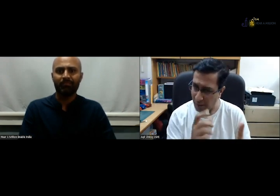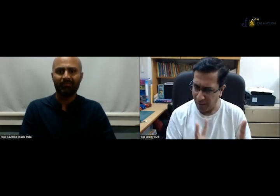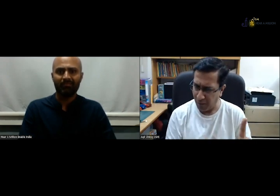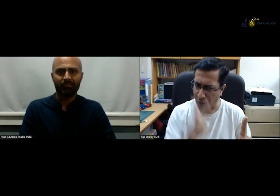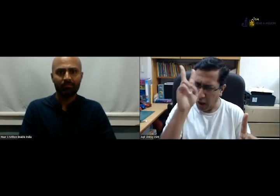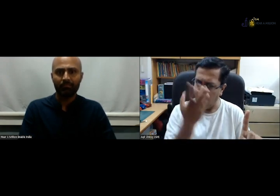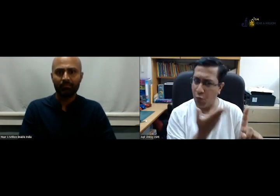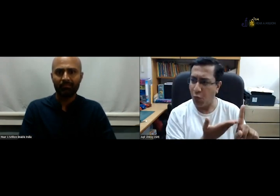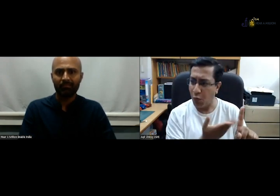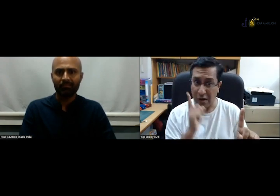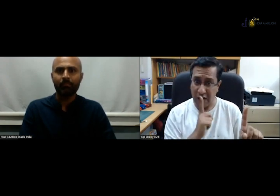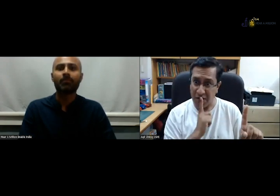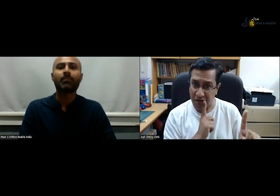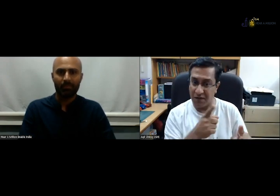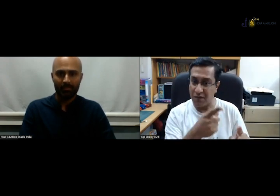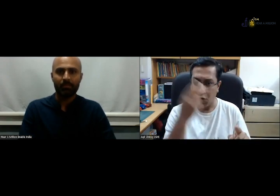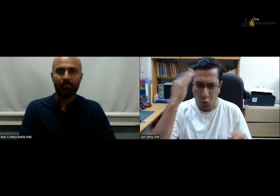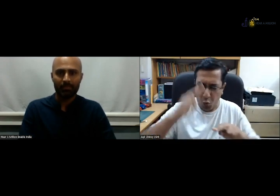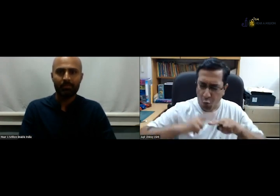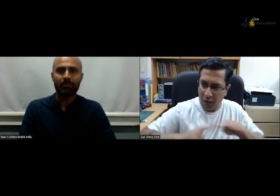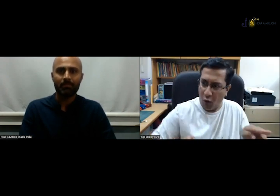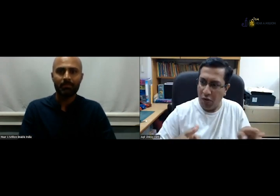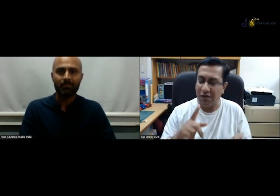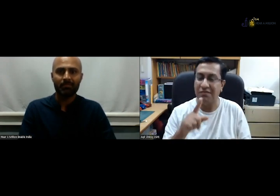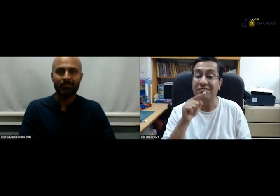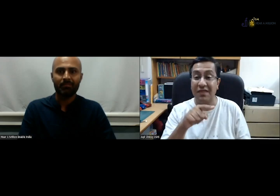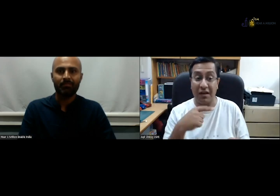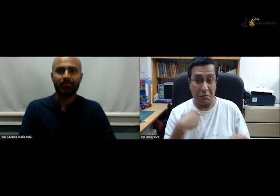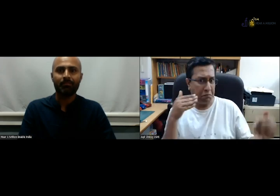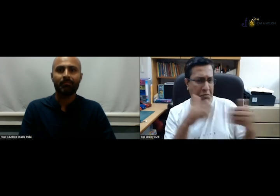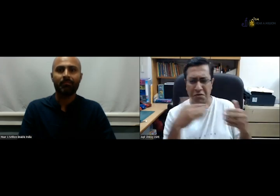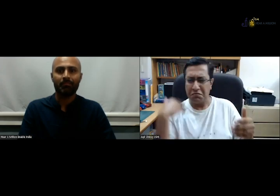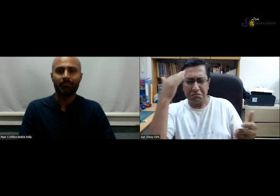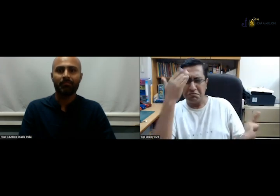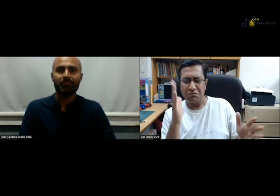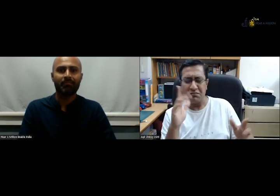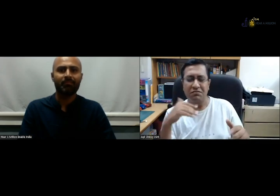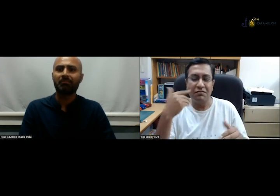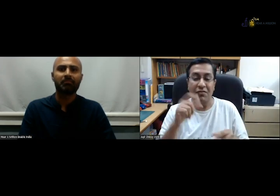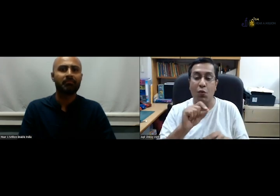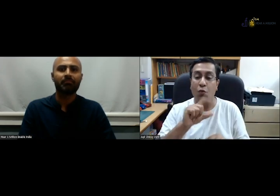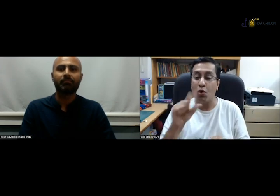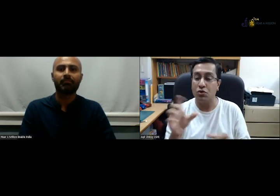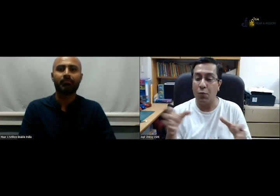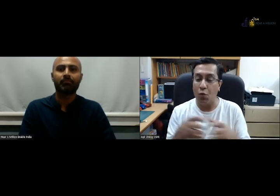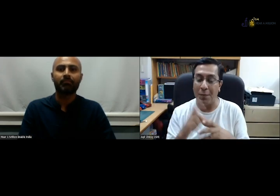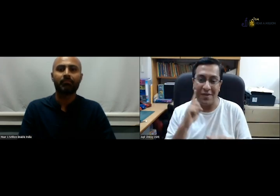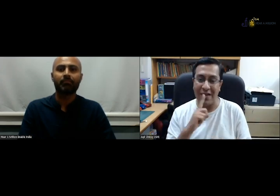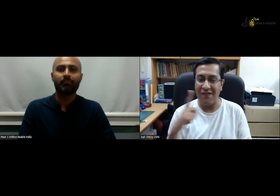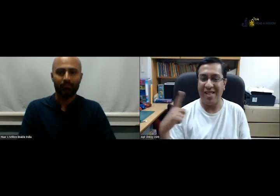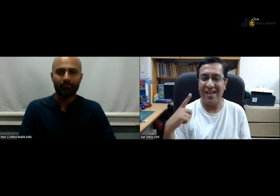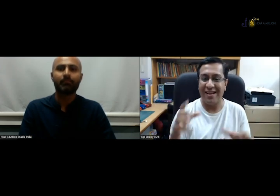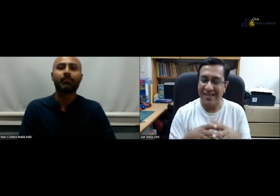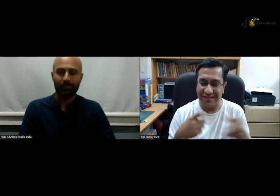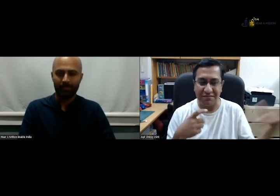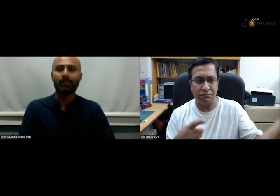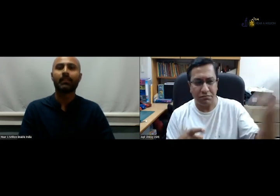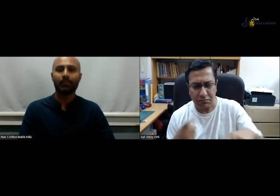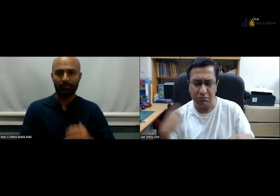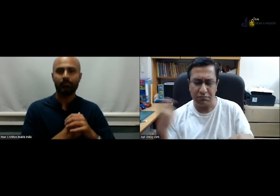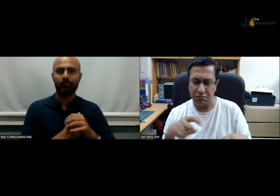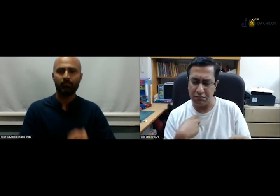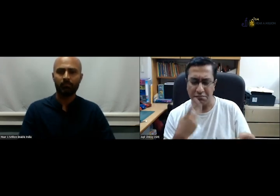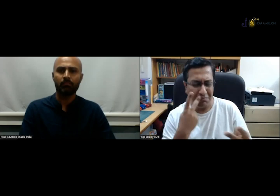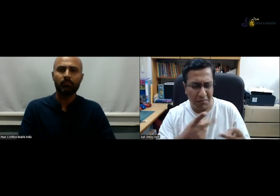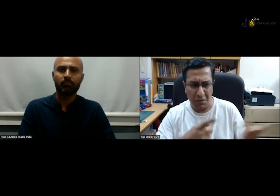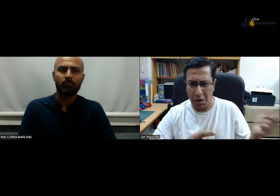it's difficult, to be a lawyer. So when I heard about it, I thought that, yes, it is, it's very important, I mean, to